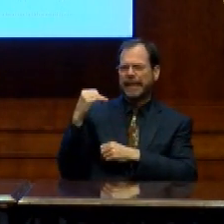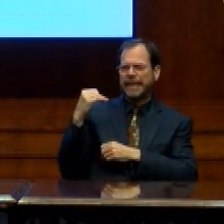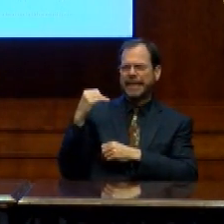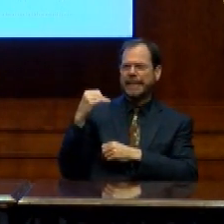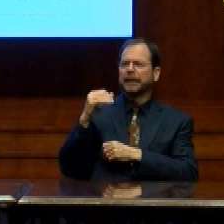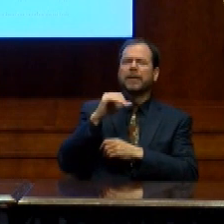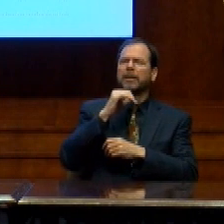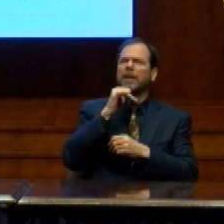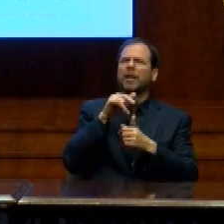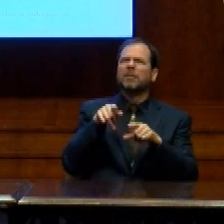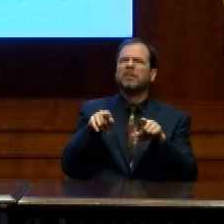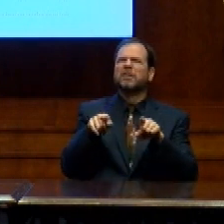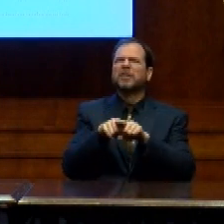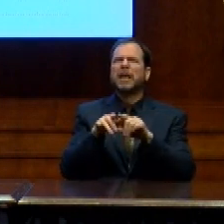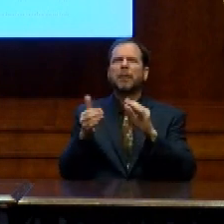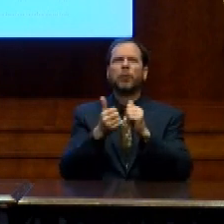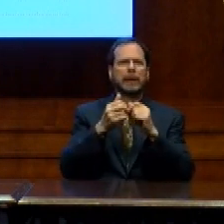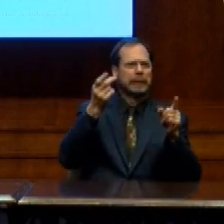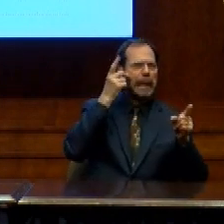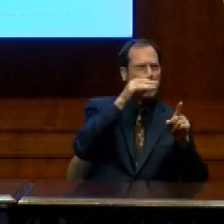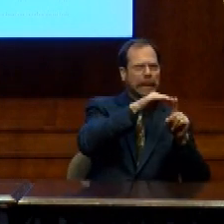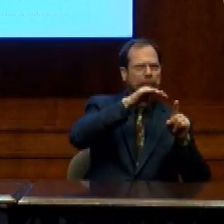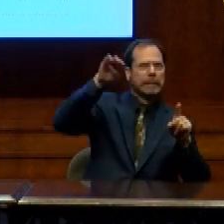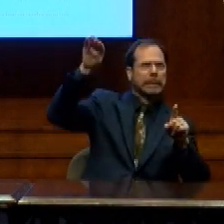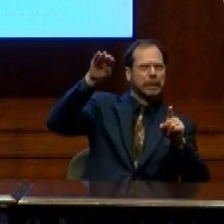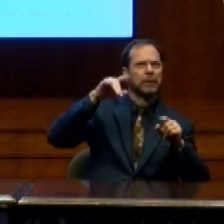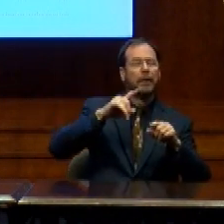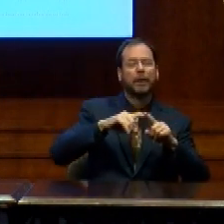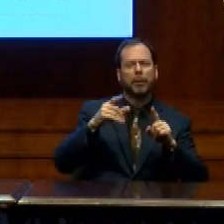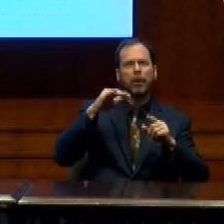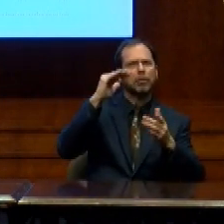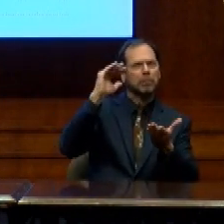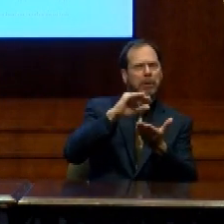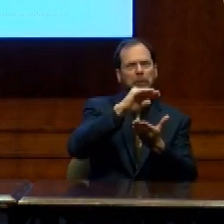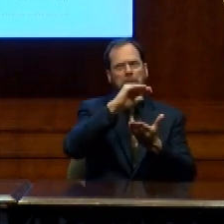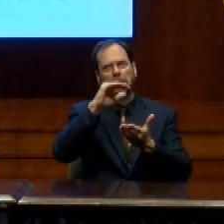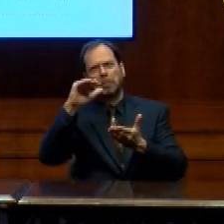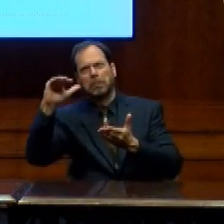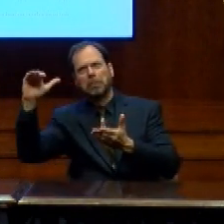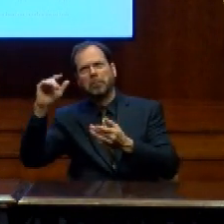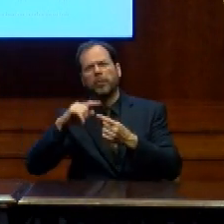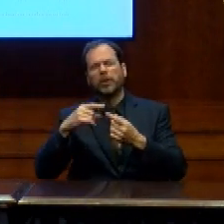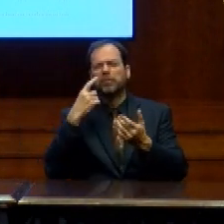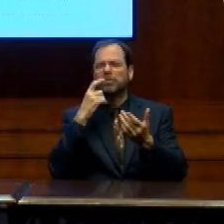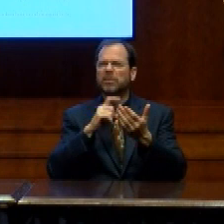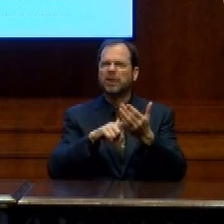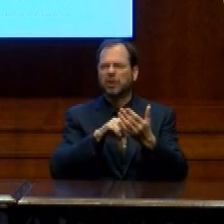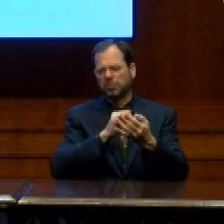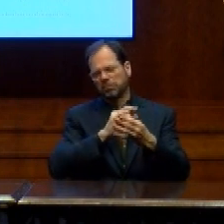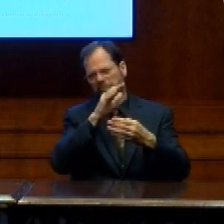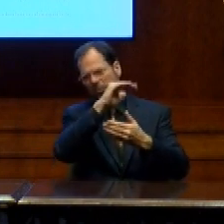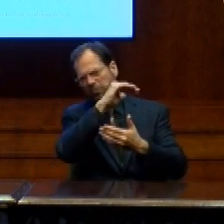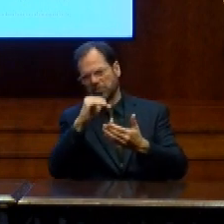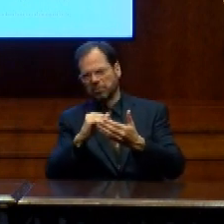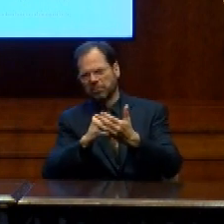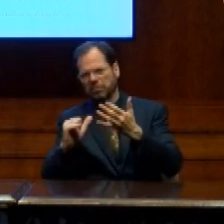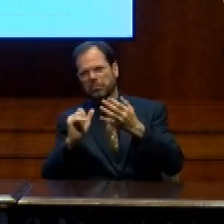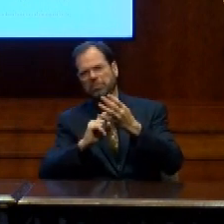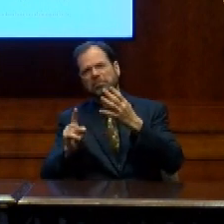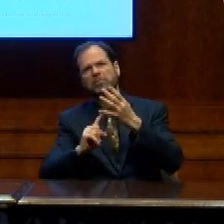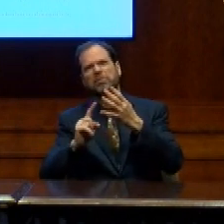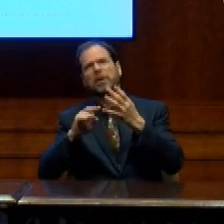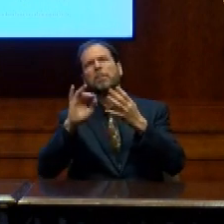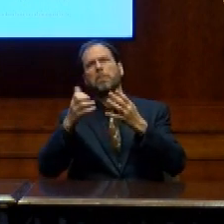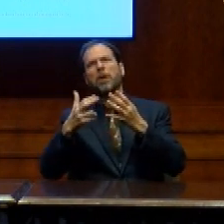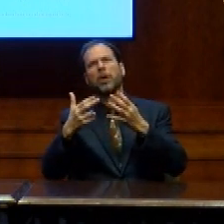the same angle as Dallas County, but it's clear to see that all the way through the latter part of March, there was a